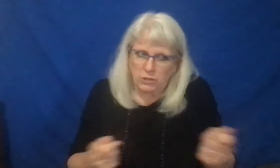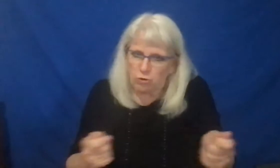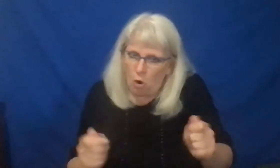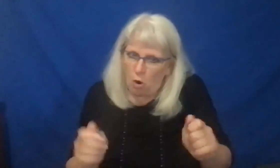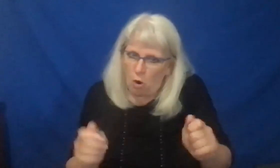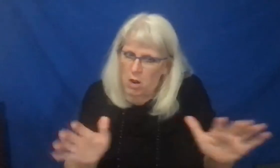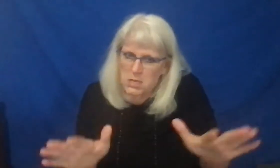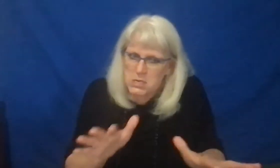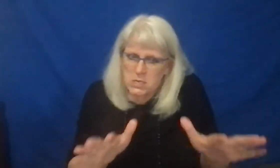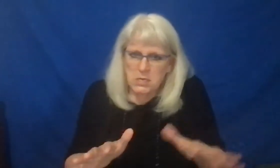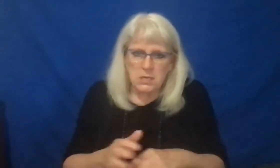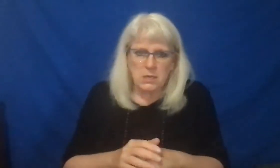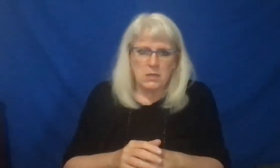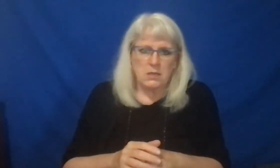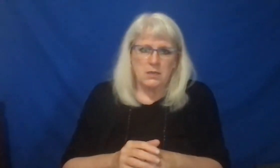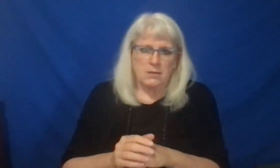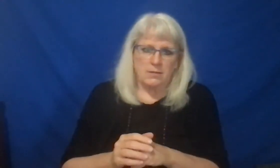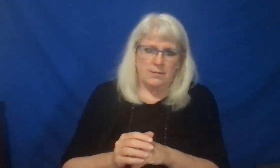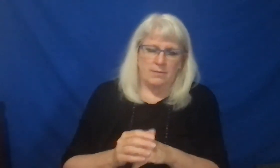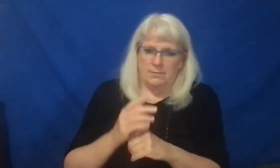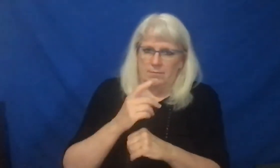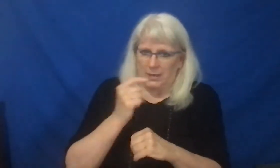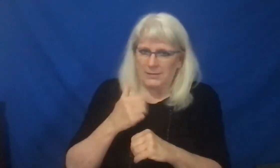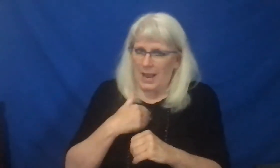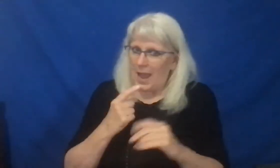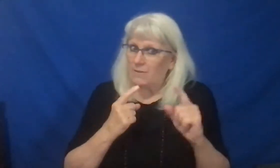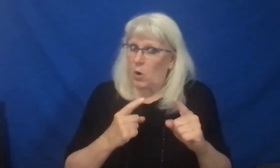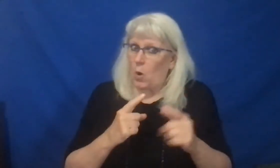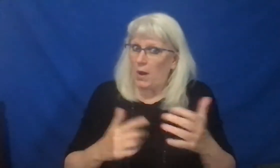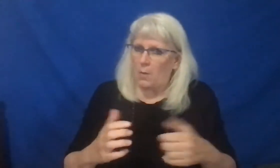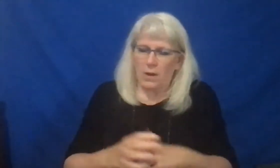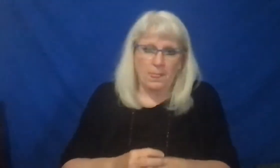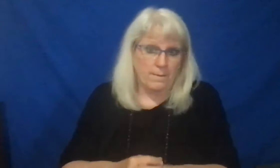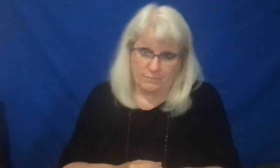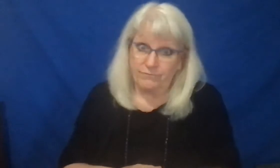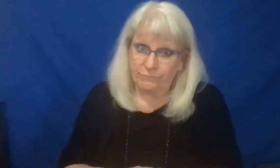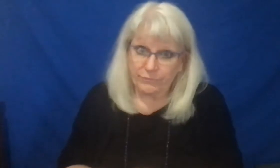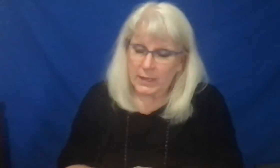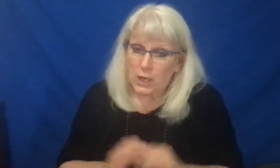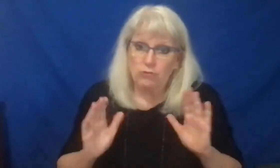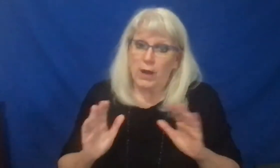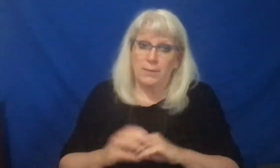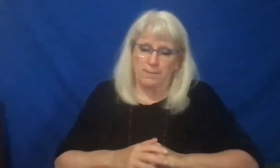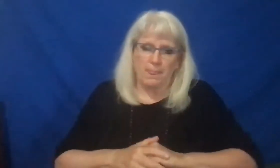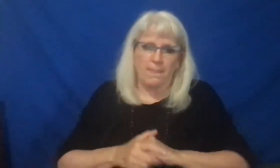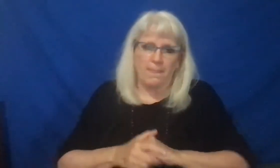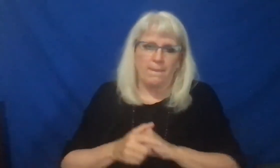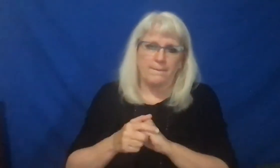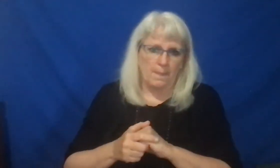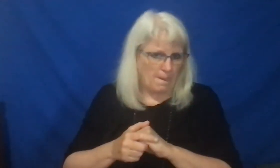some way that I want my group to do something, right? It was pretty incredible. That first, I'm going to kind of go back, that very